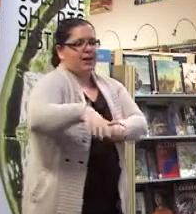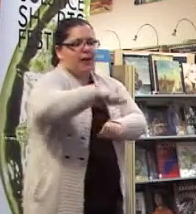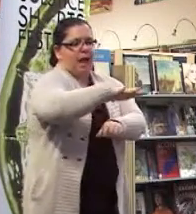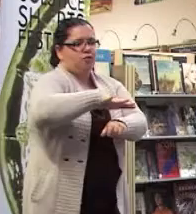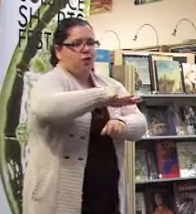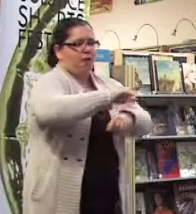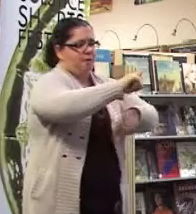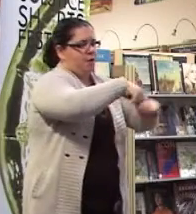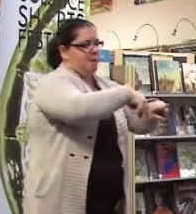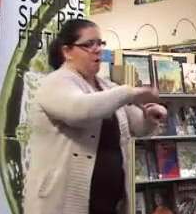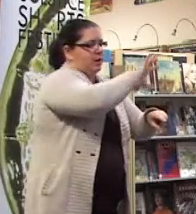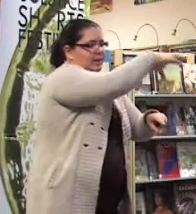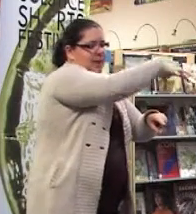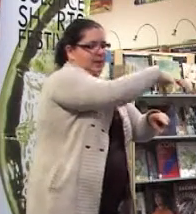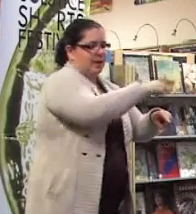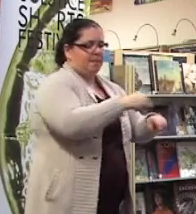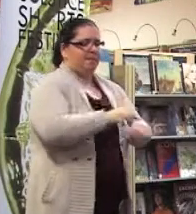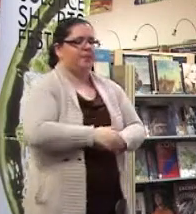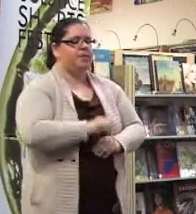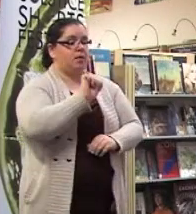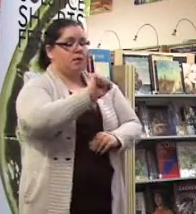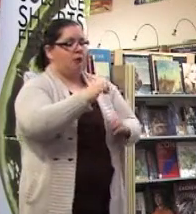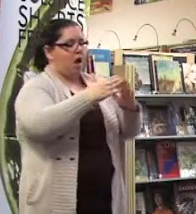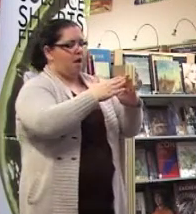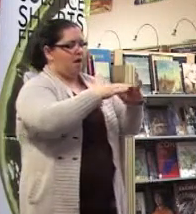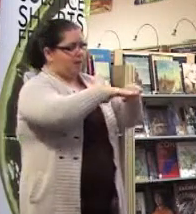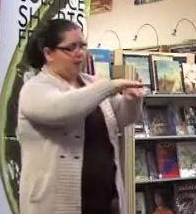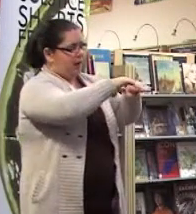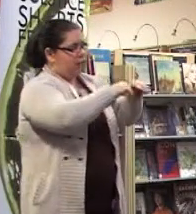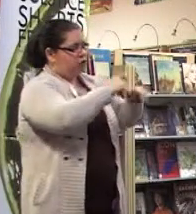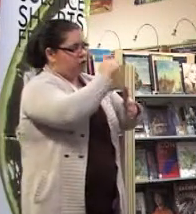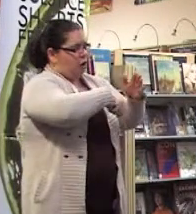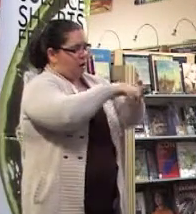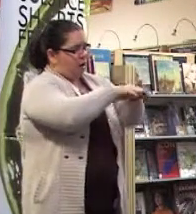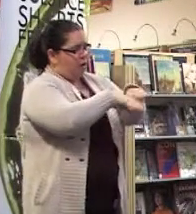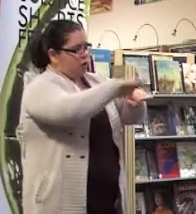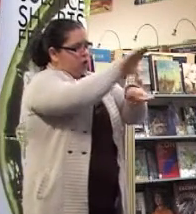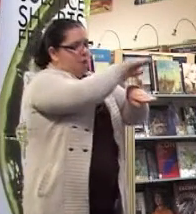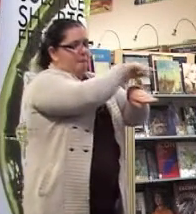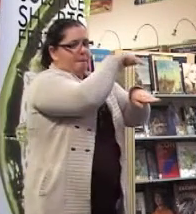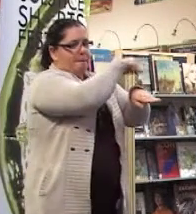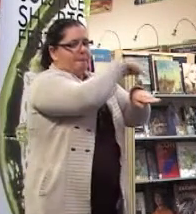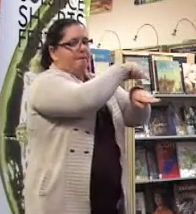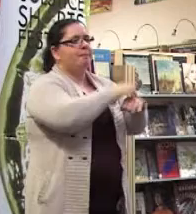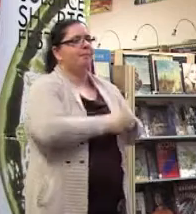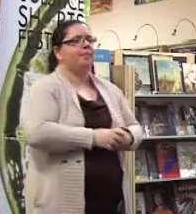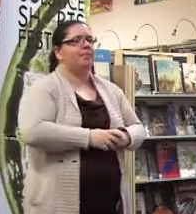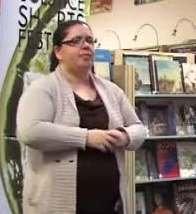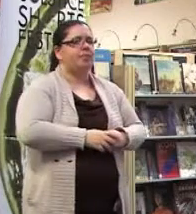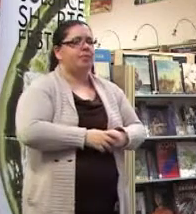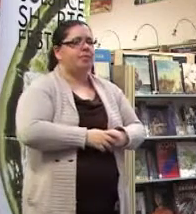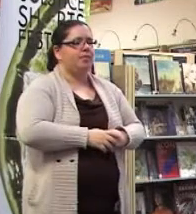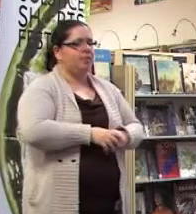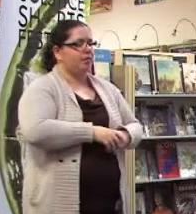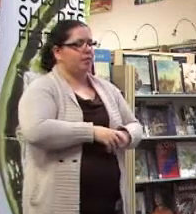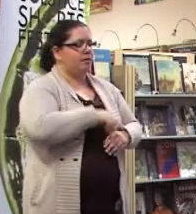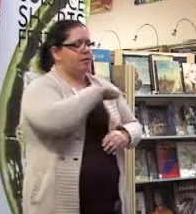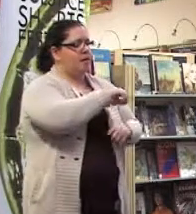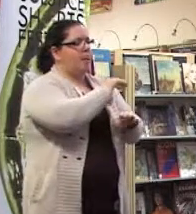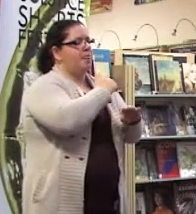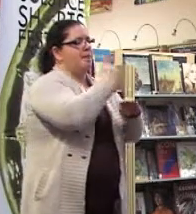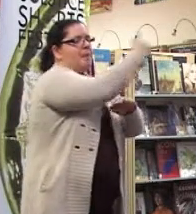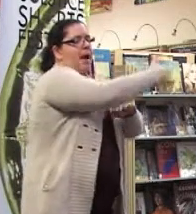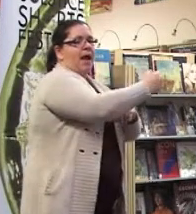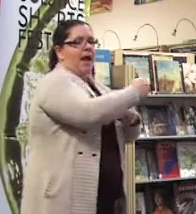stadium. Mammy lived above the corner shop, which she worked in every day. A corner shop with a small, wild, overgrown